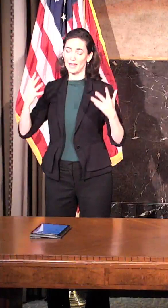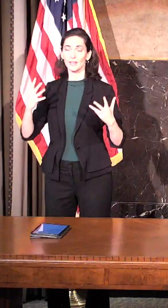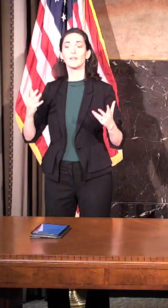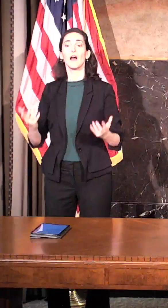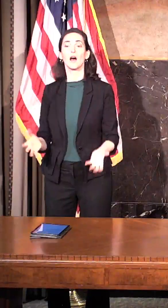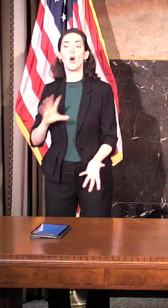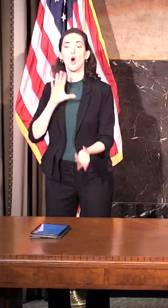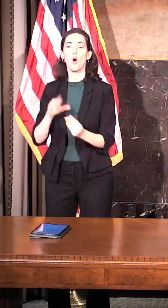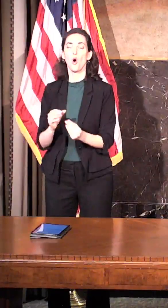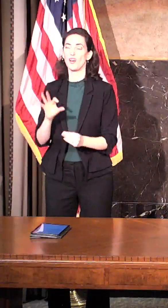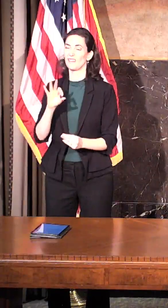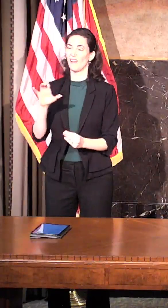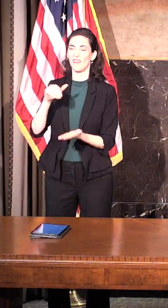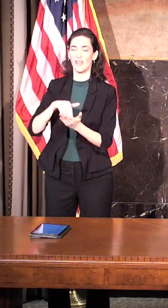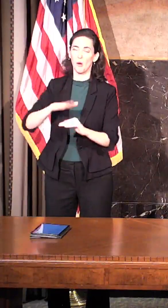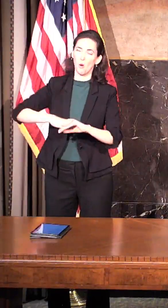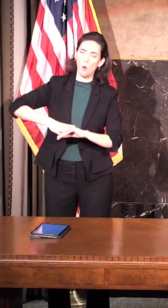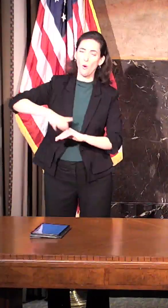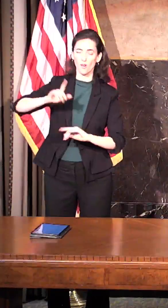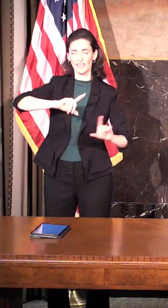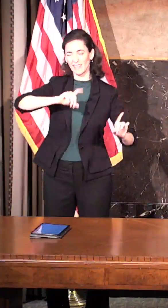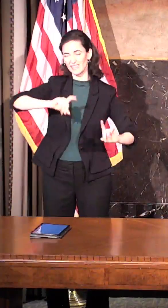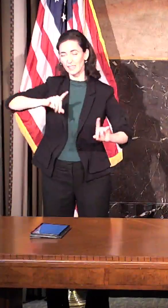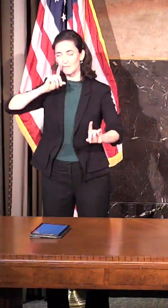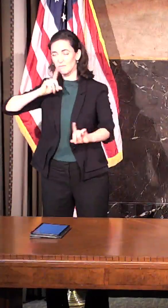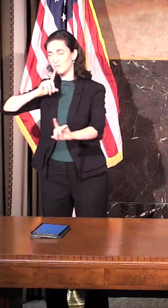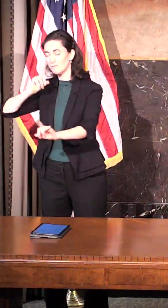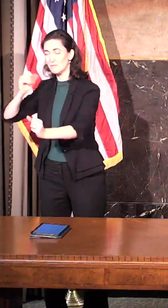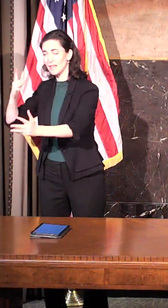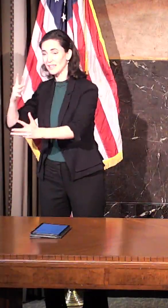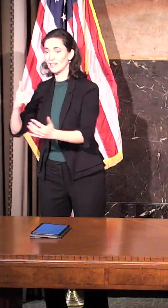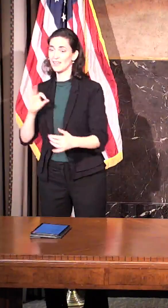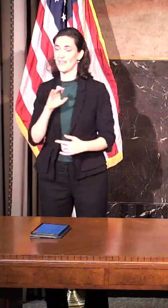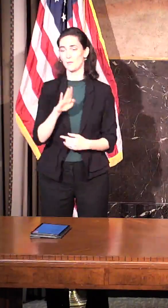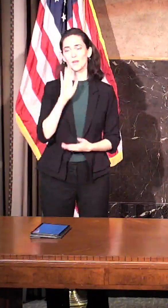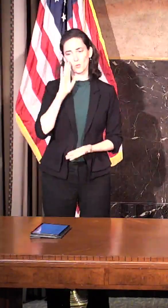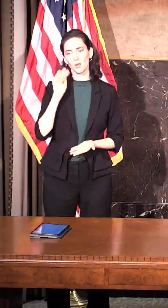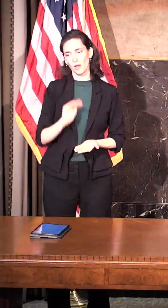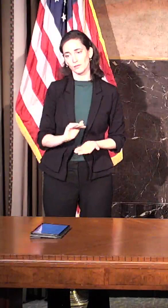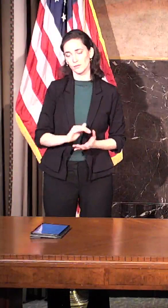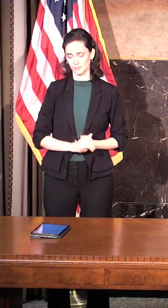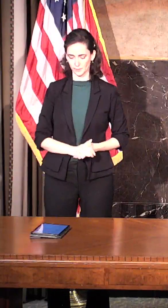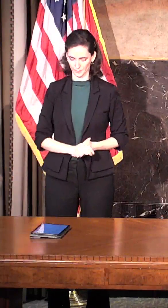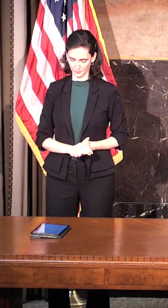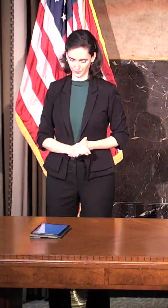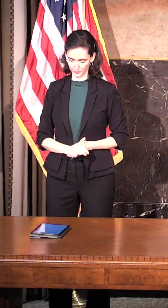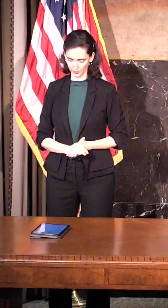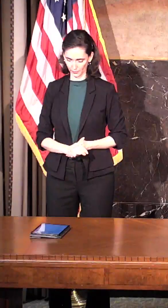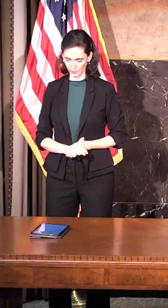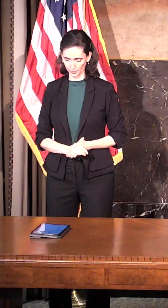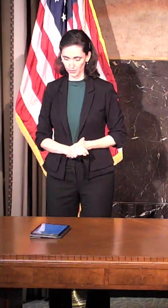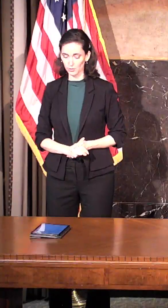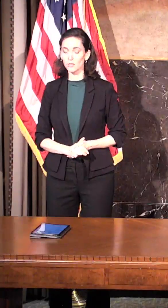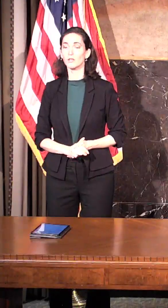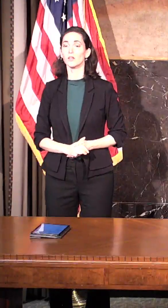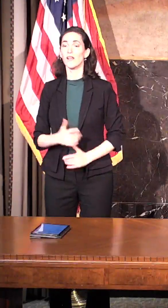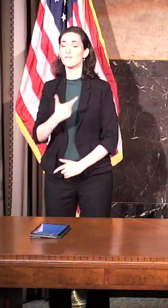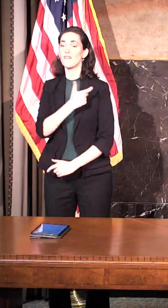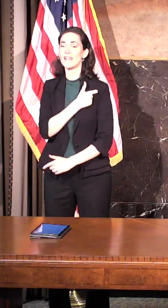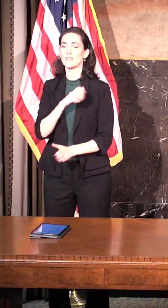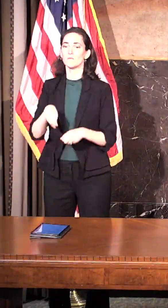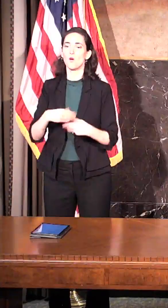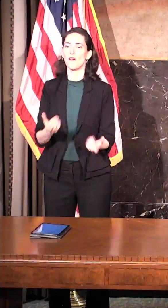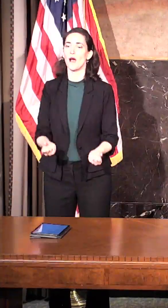900,000 individuals tested. We have administered more than 925,000 doses of